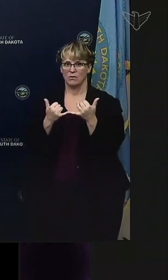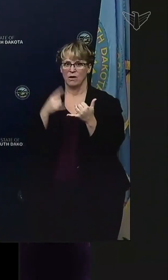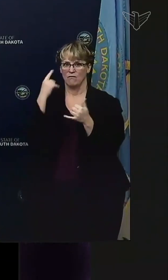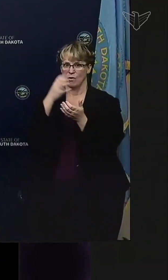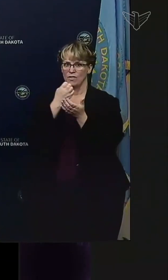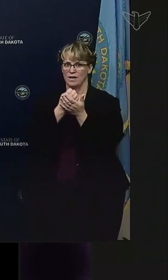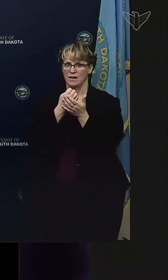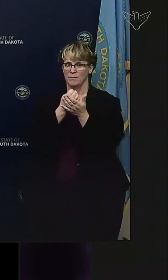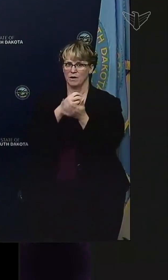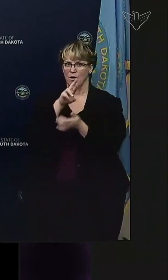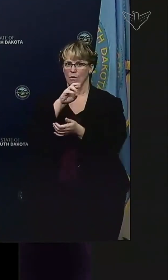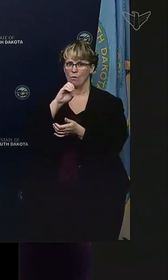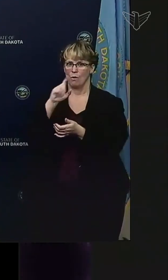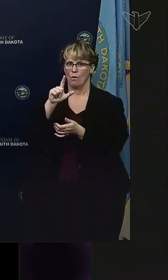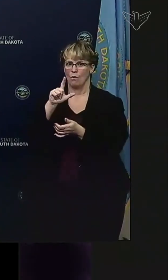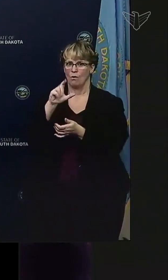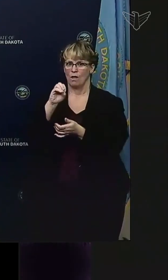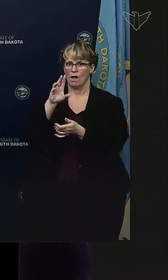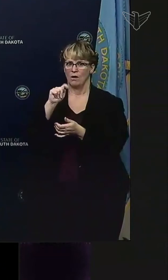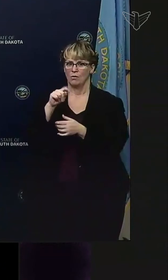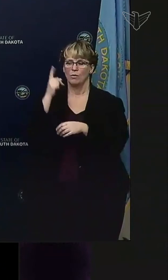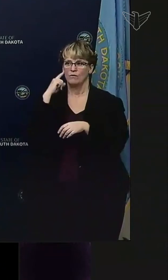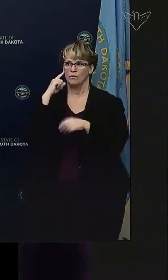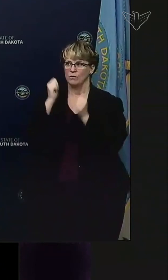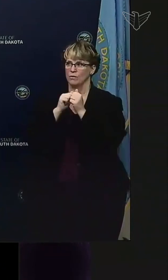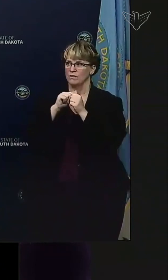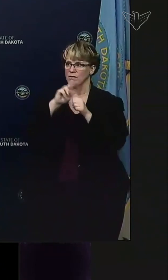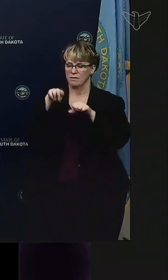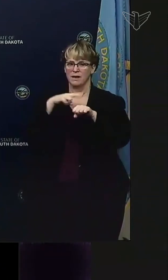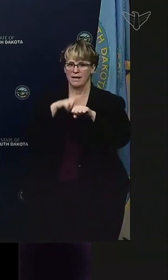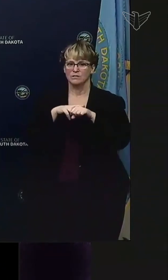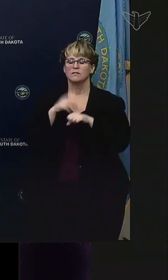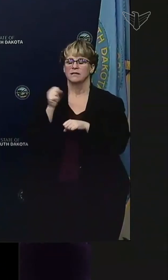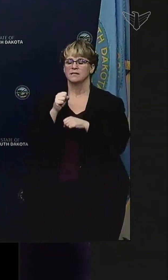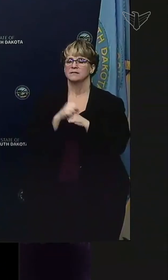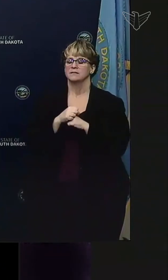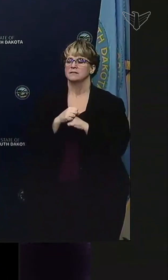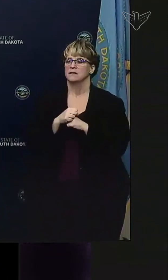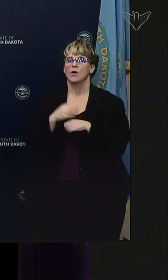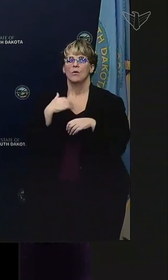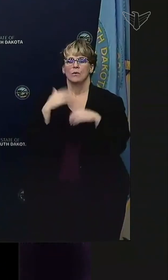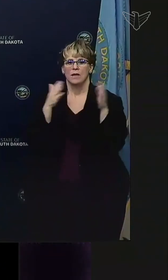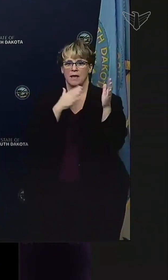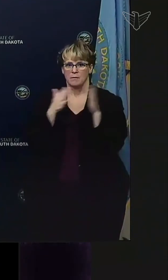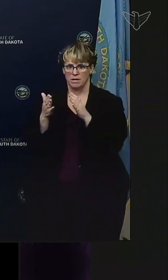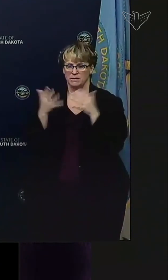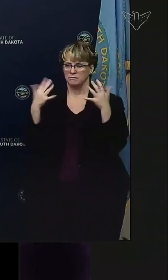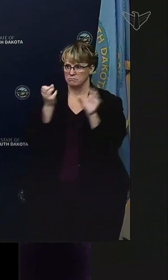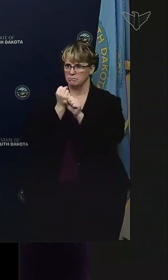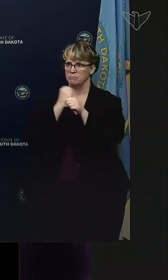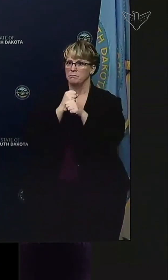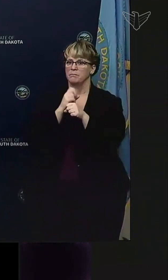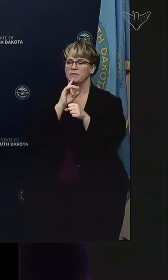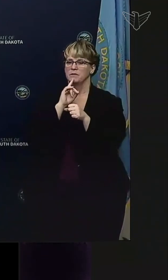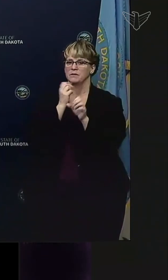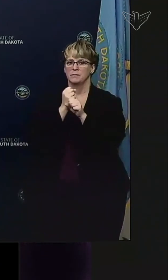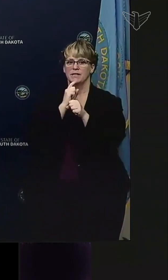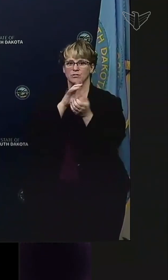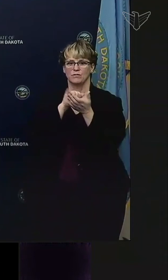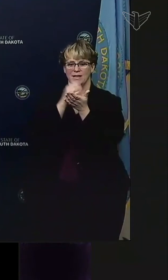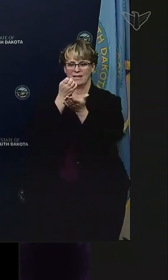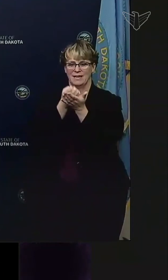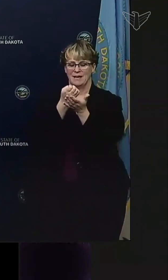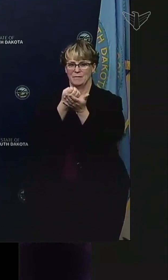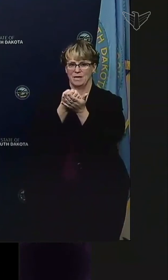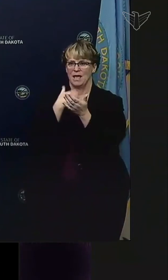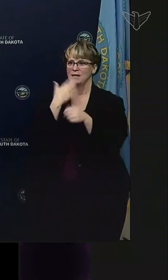the economic rollout? We've heard a lot of that in the national media. What's happening in South Dakota? There is plans being made to make sure that our